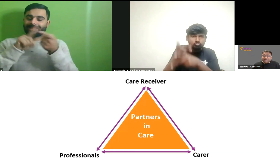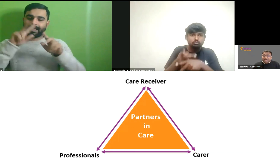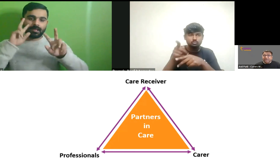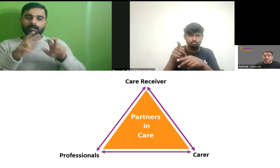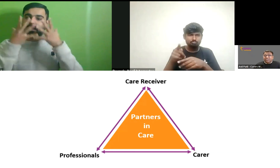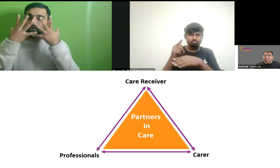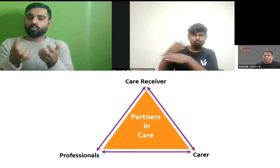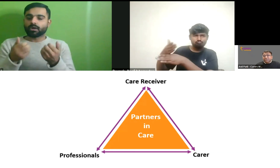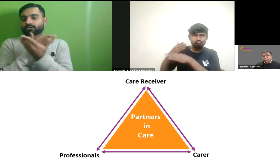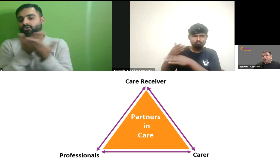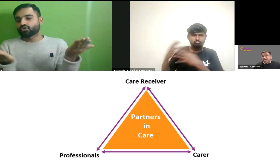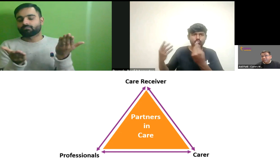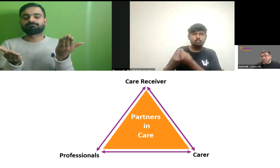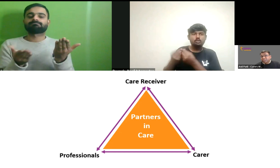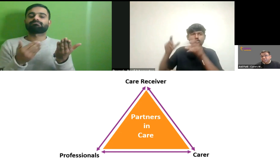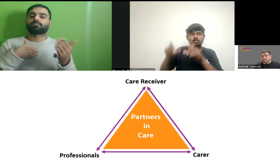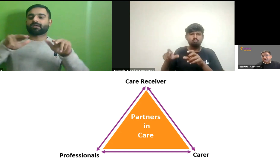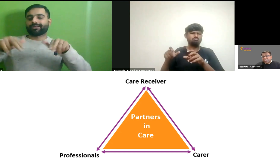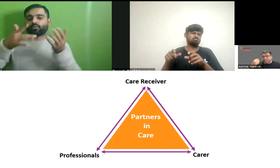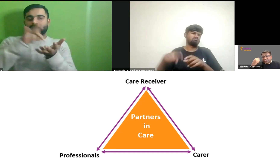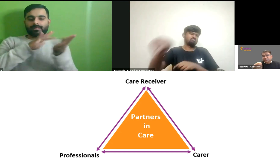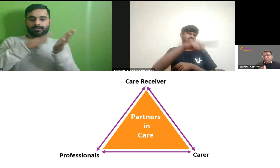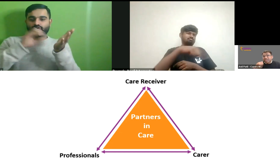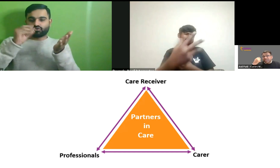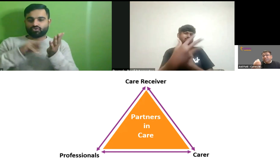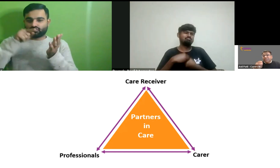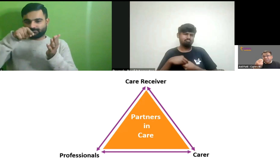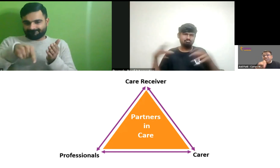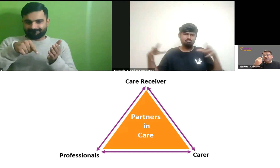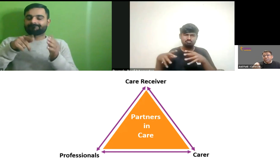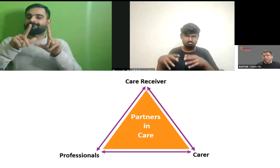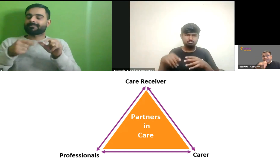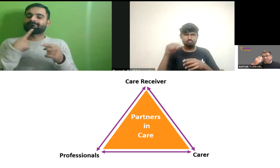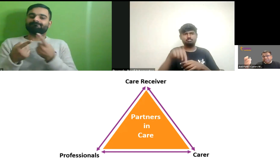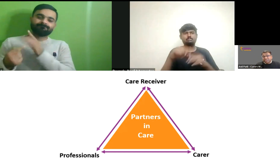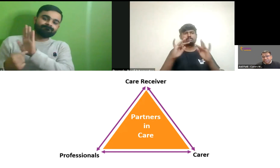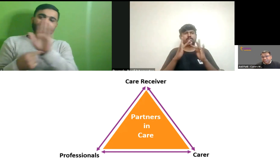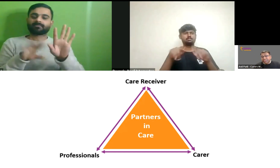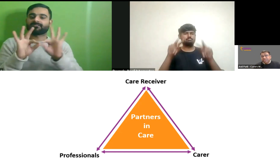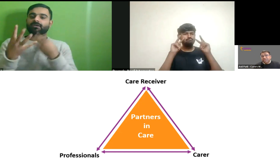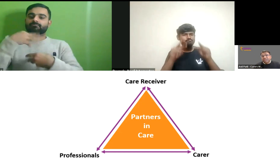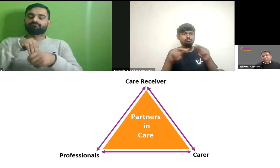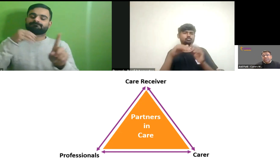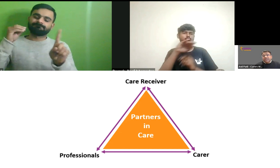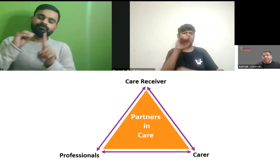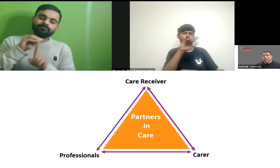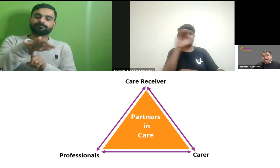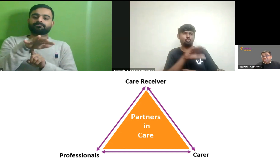want everybody on this virtual platform to just to think and reflect within your own families or within